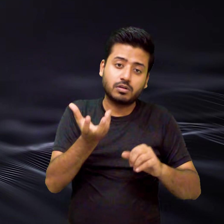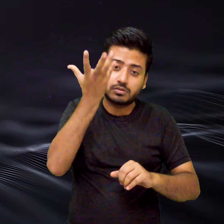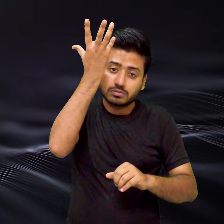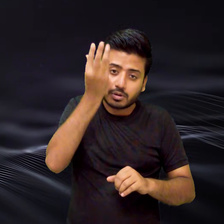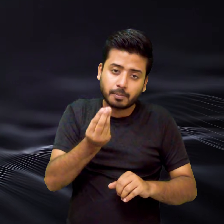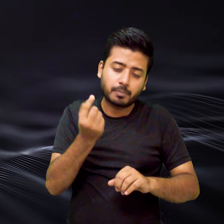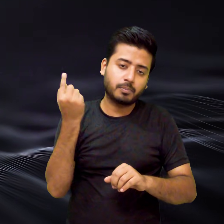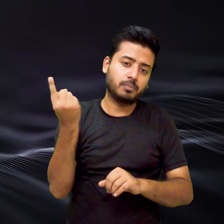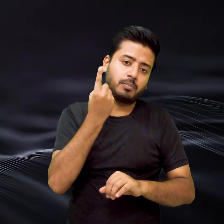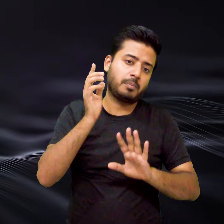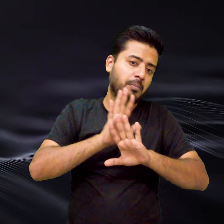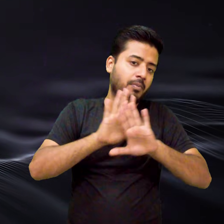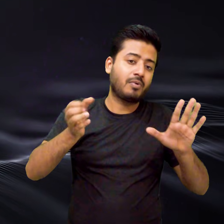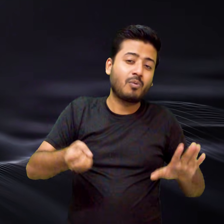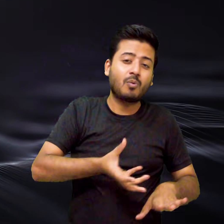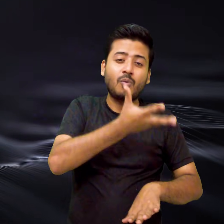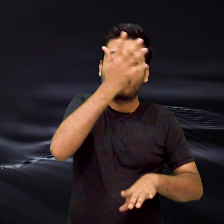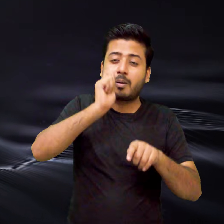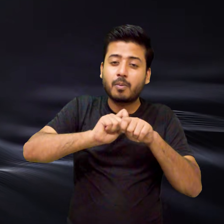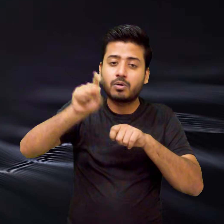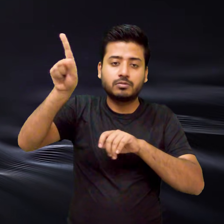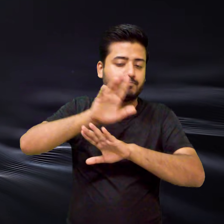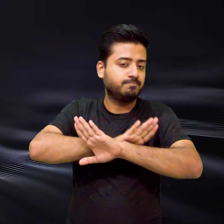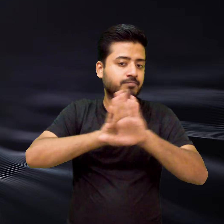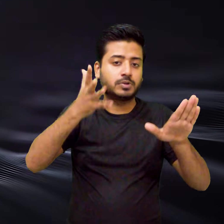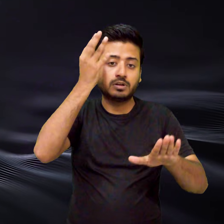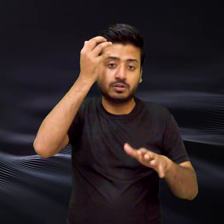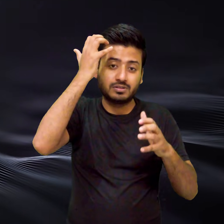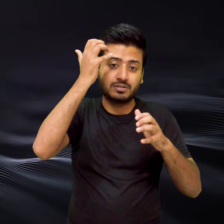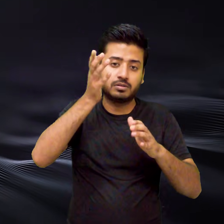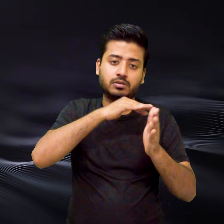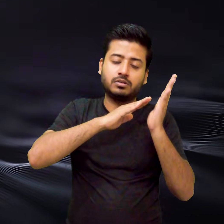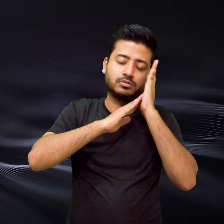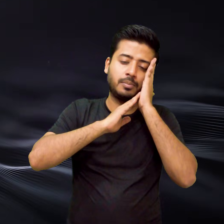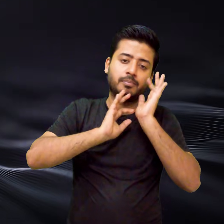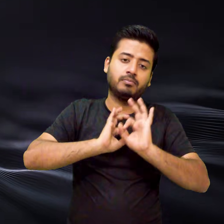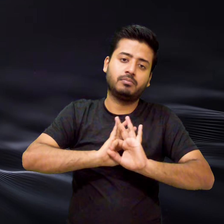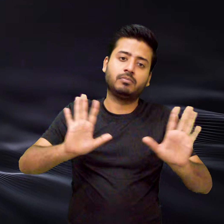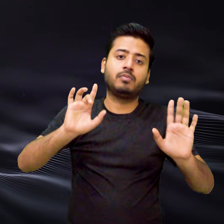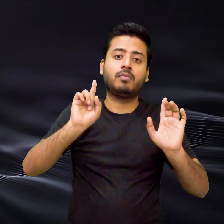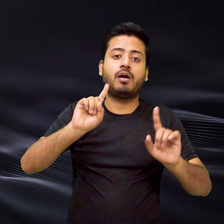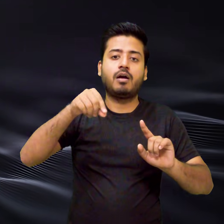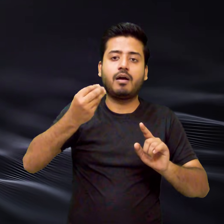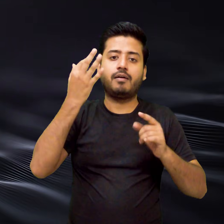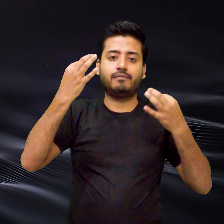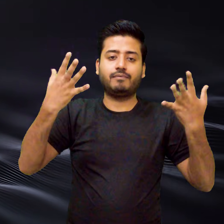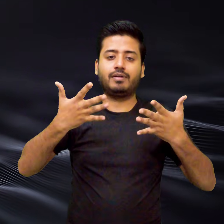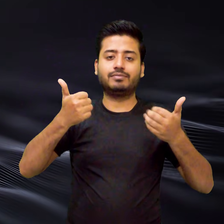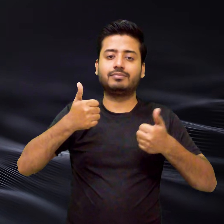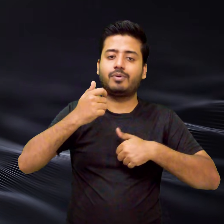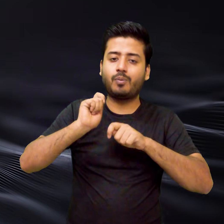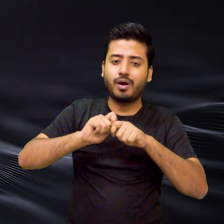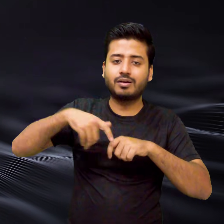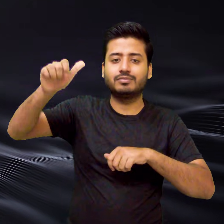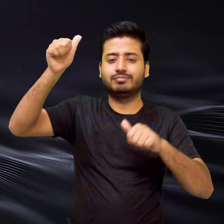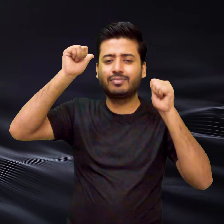take advantage of their nutritional properties. Soak and eat. Soaking punch to thus almonds overnight and peeling the skin can